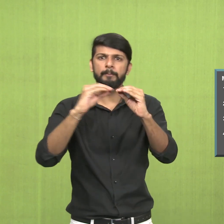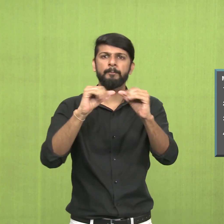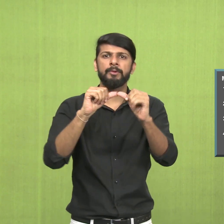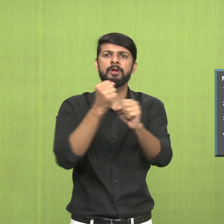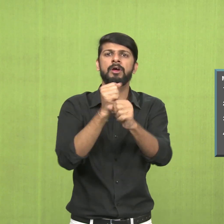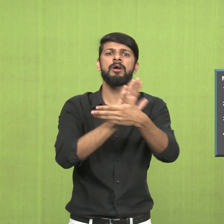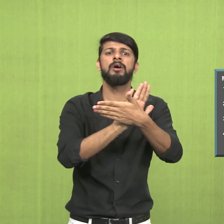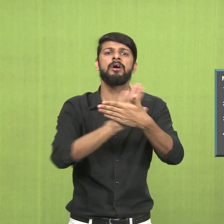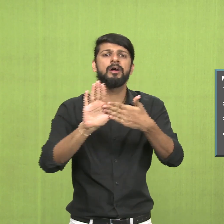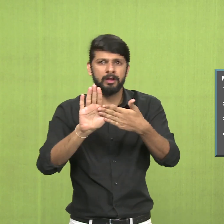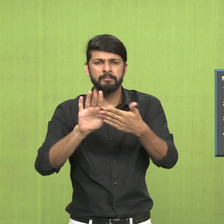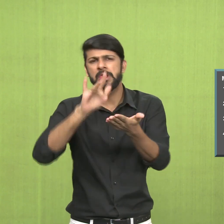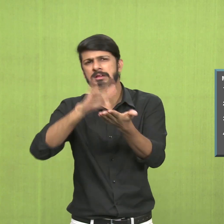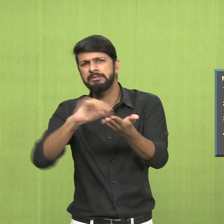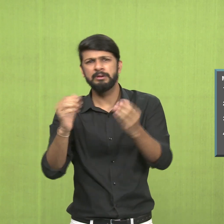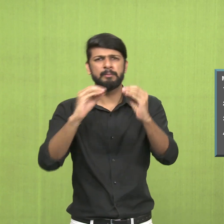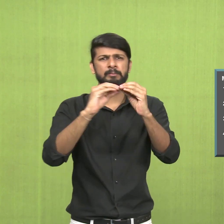other places in MP like Bagh,